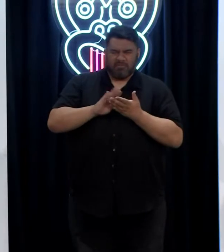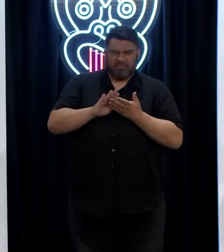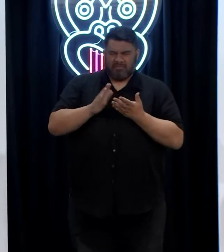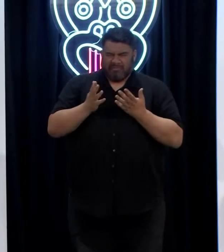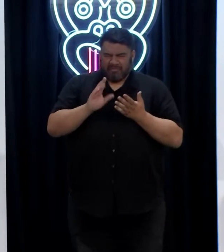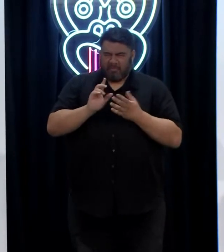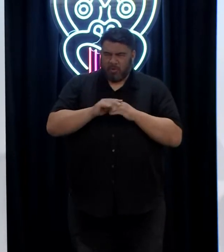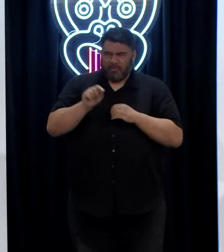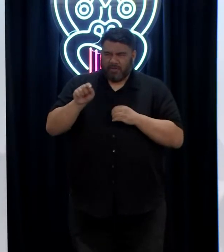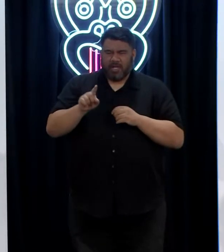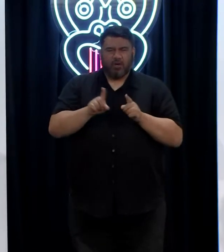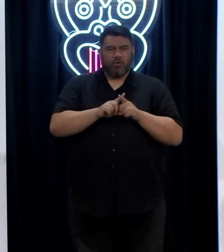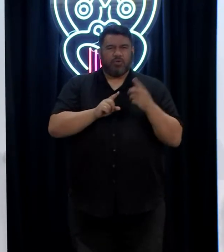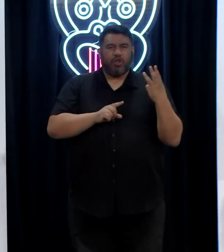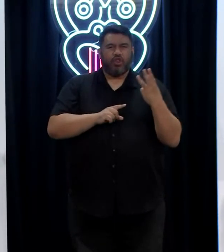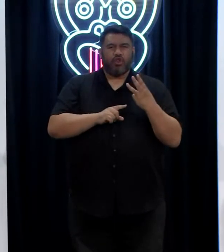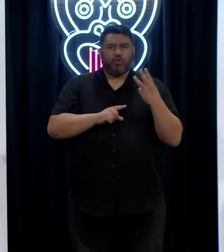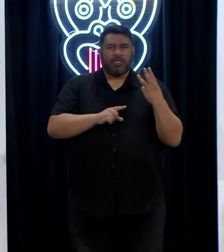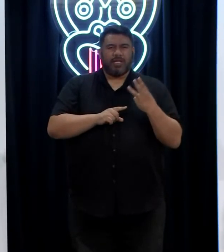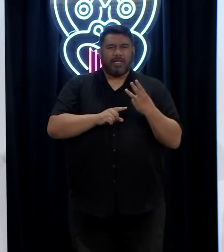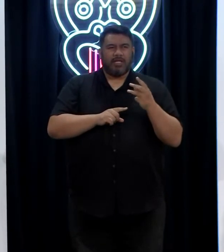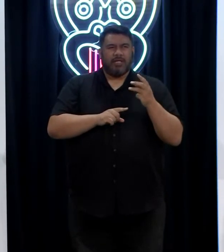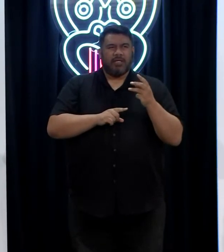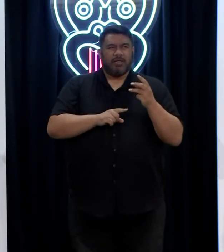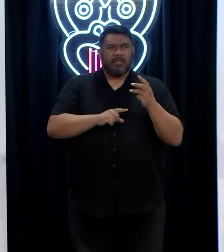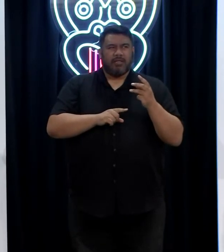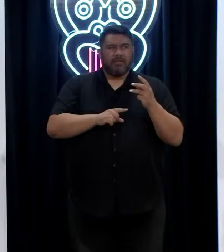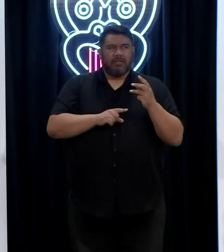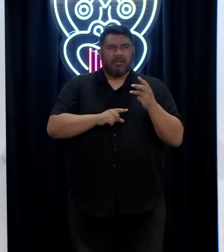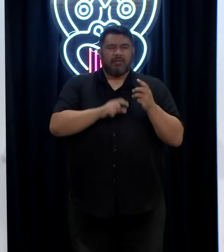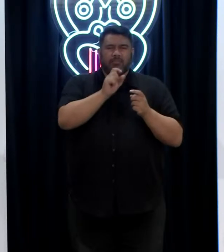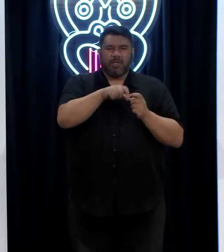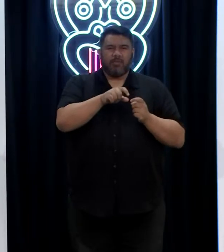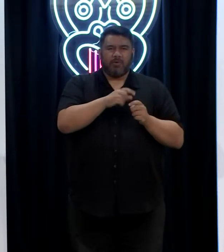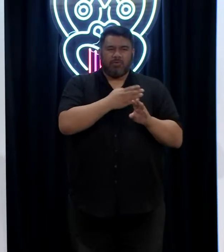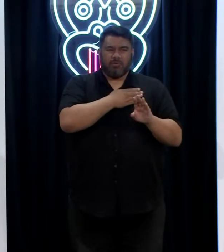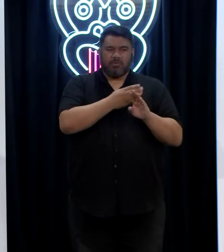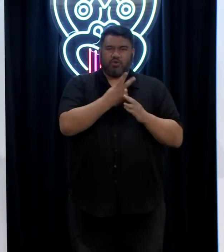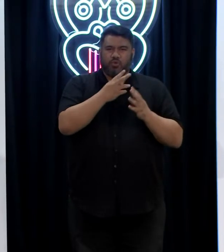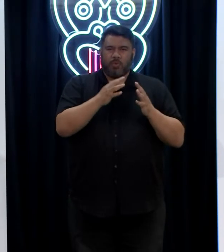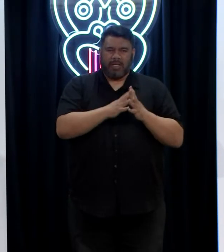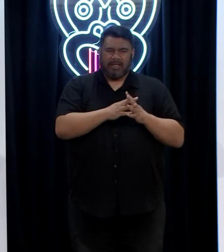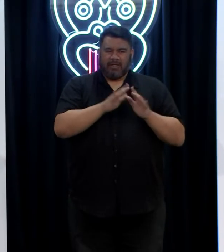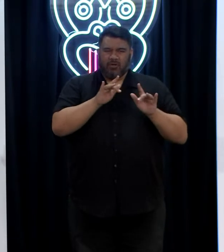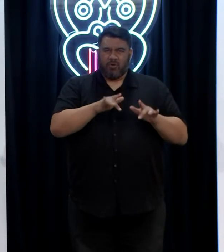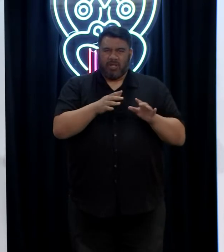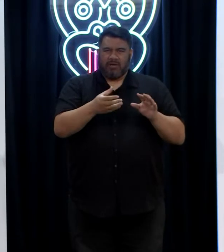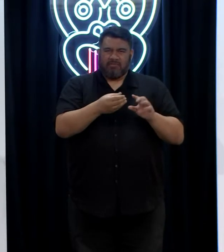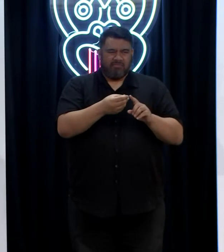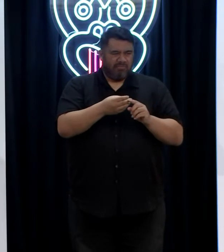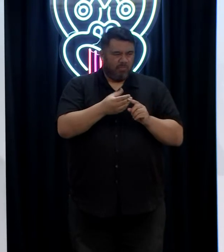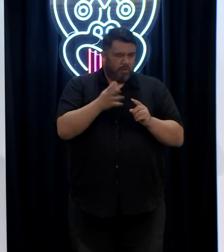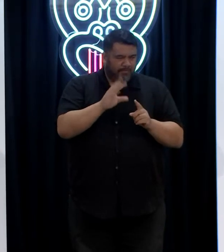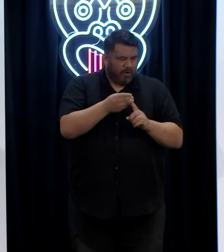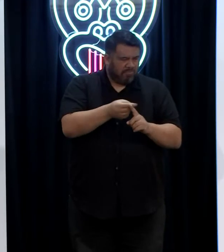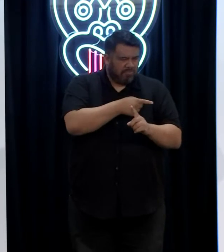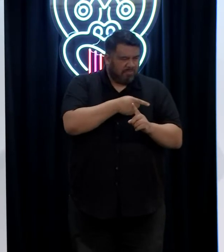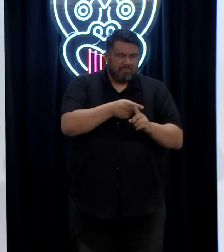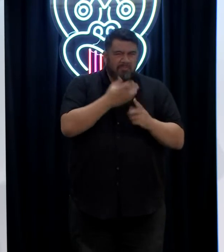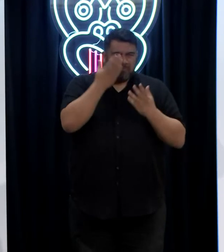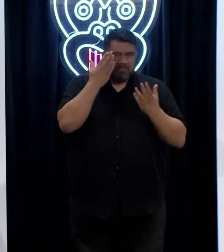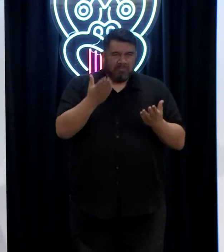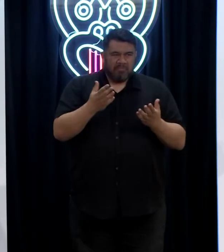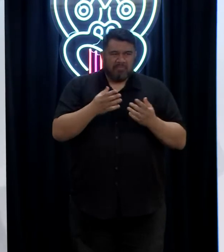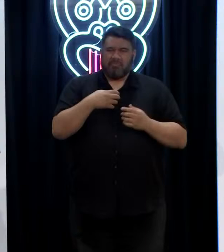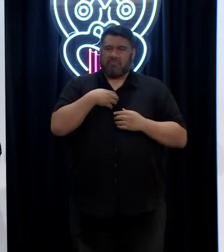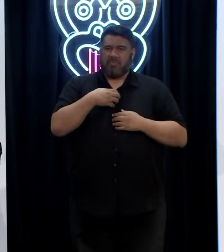13 unlinked cases in the past 14 days, and still exposure events with yesterday's cases. I guess how safe is it